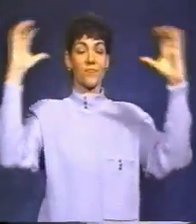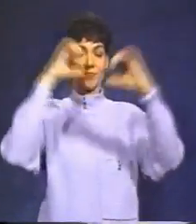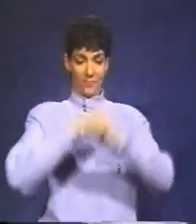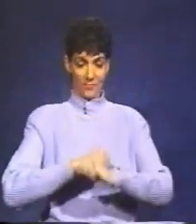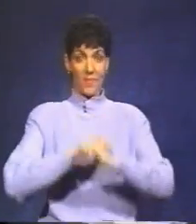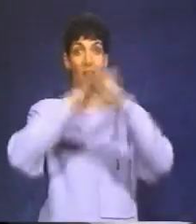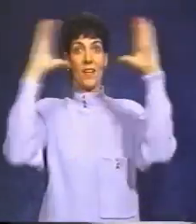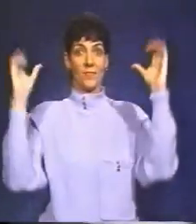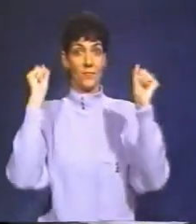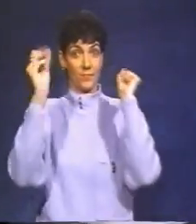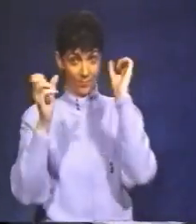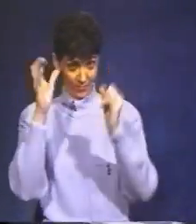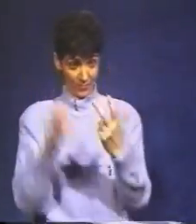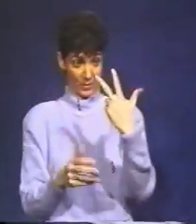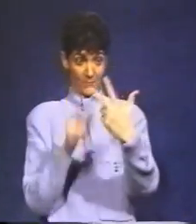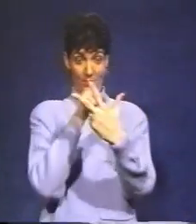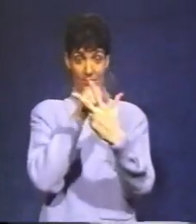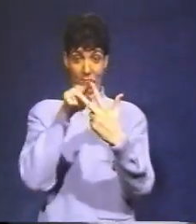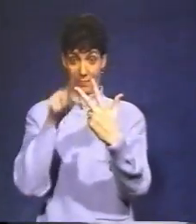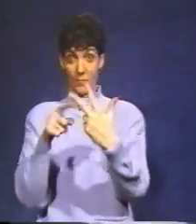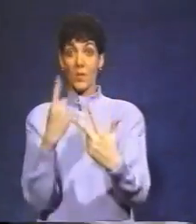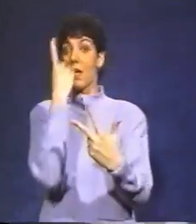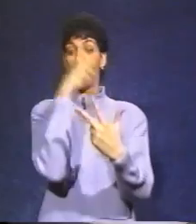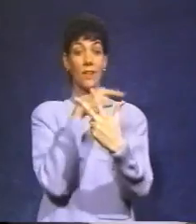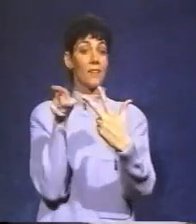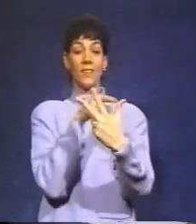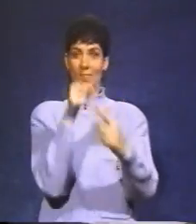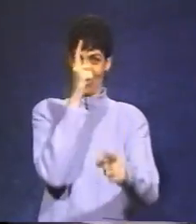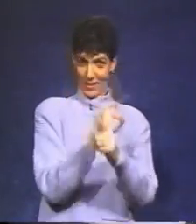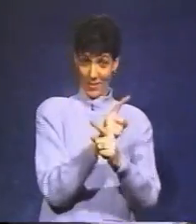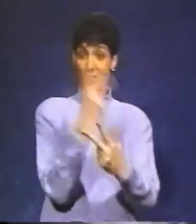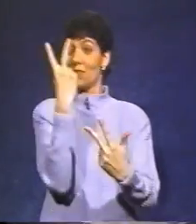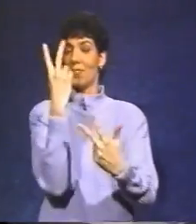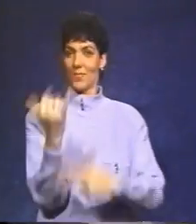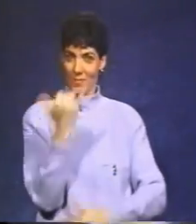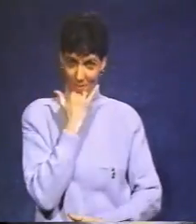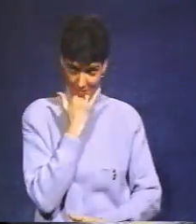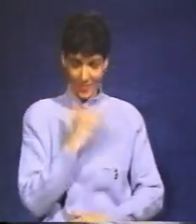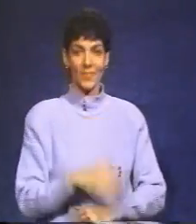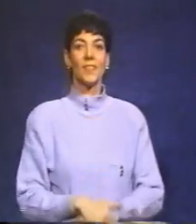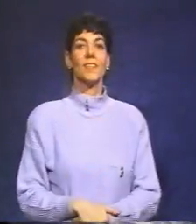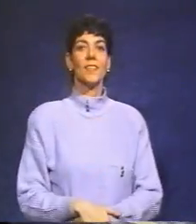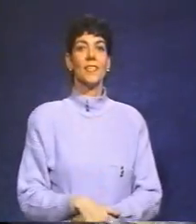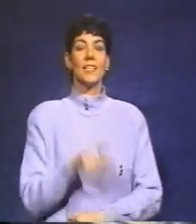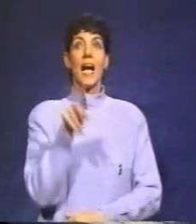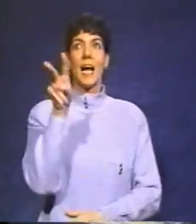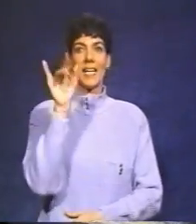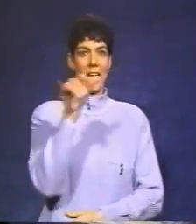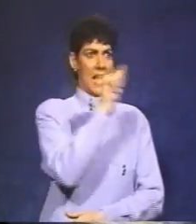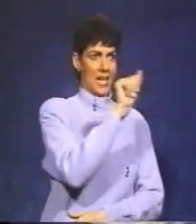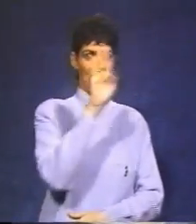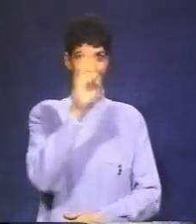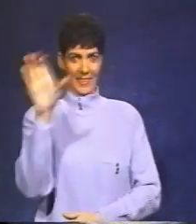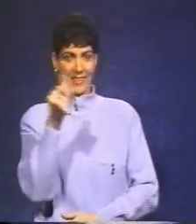of the sentences uses the right type of number for the sentence. 2 sentences are